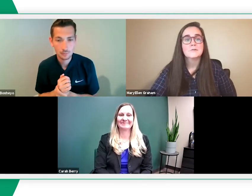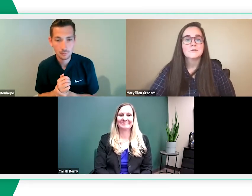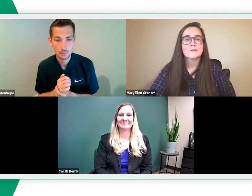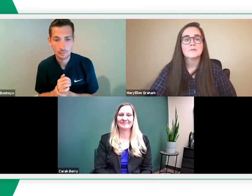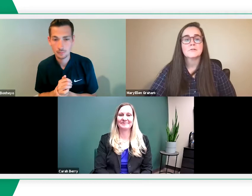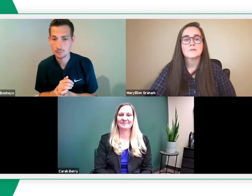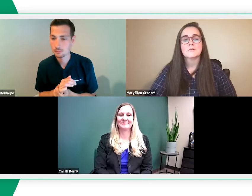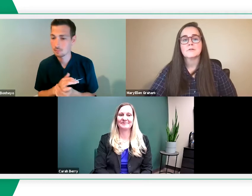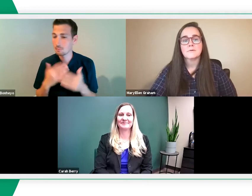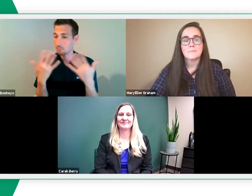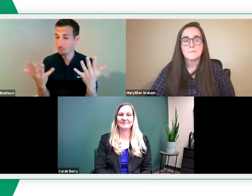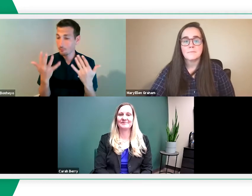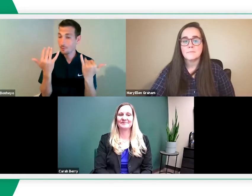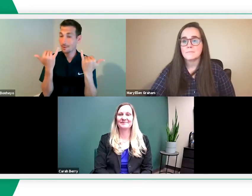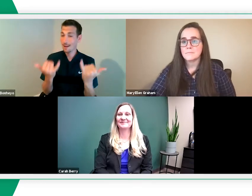Okay.